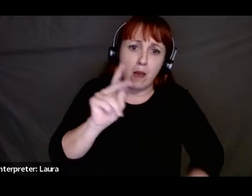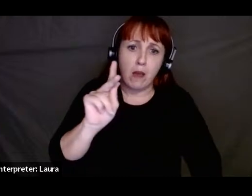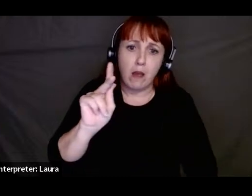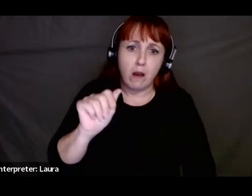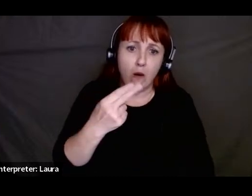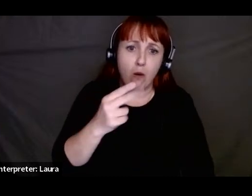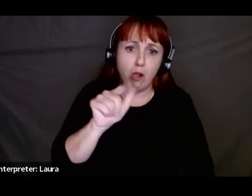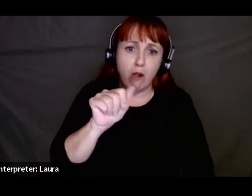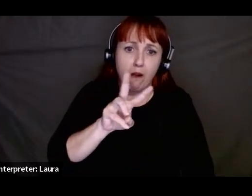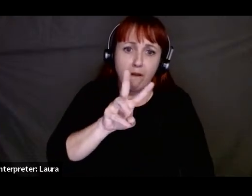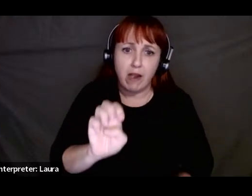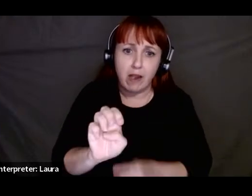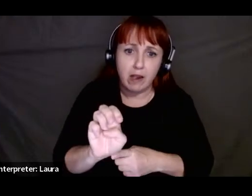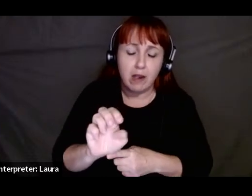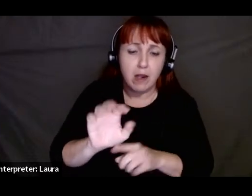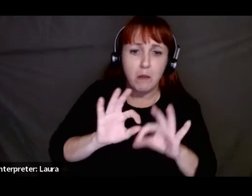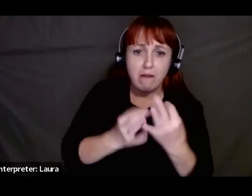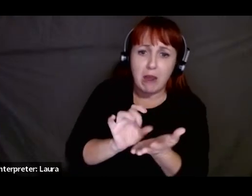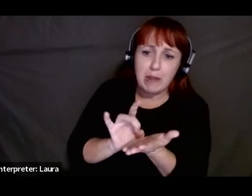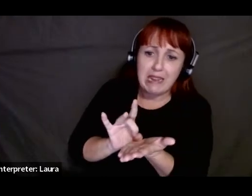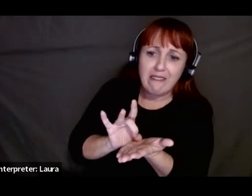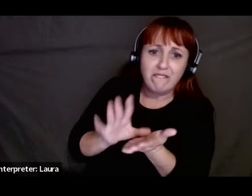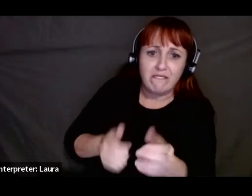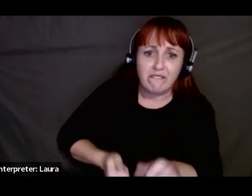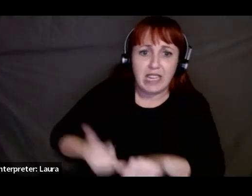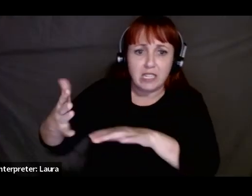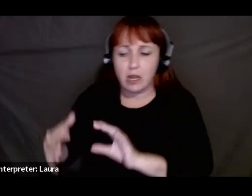I have family evicted from Okawea.